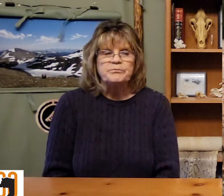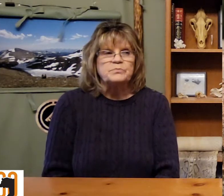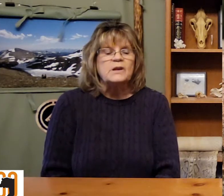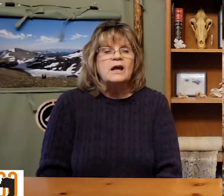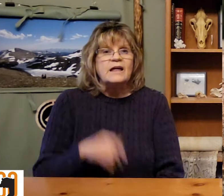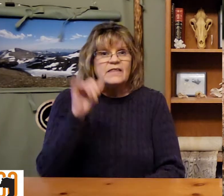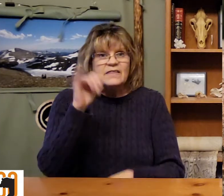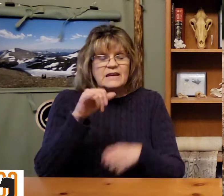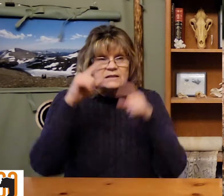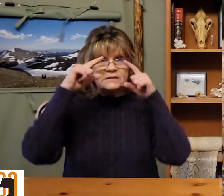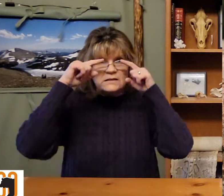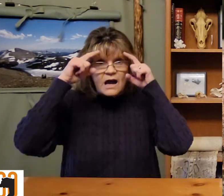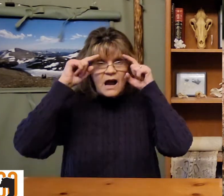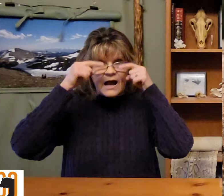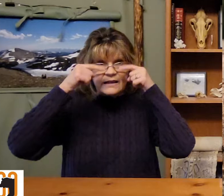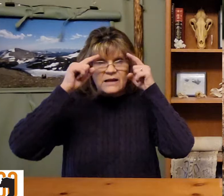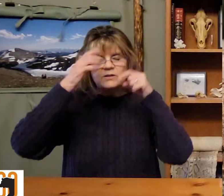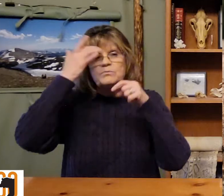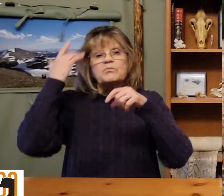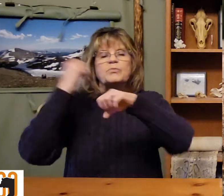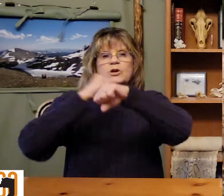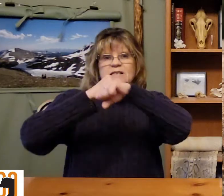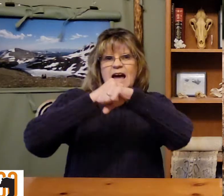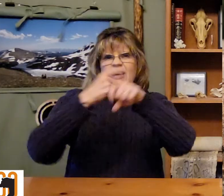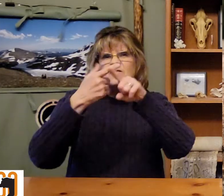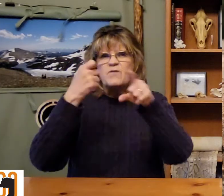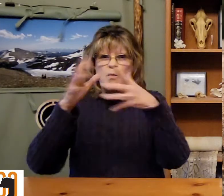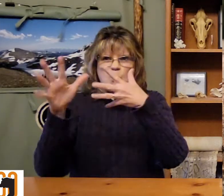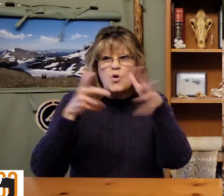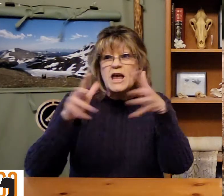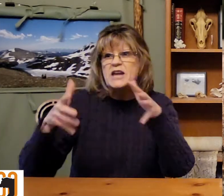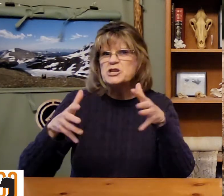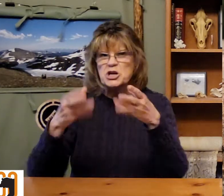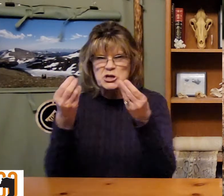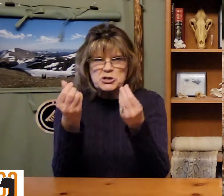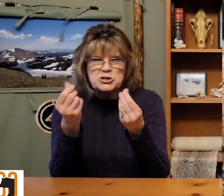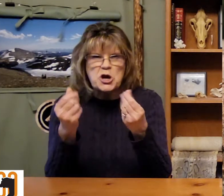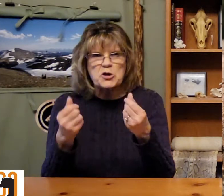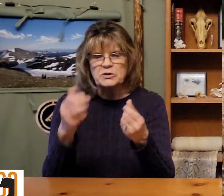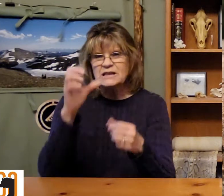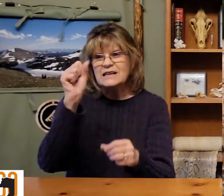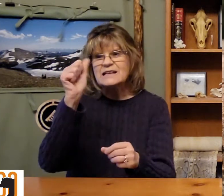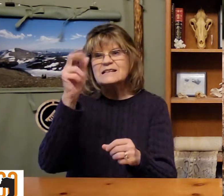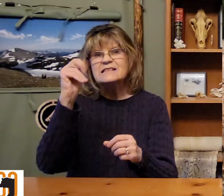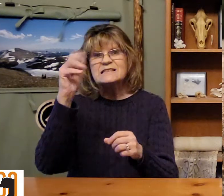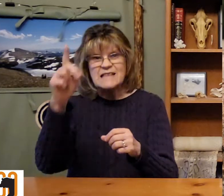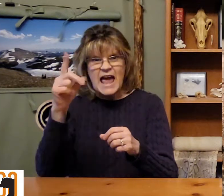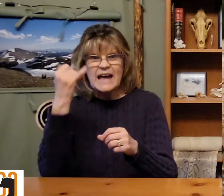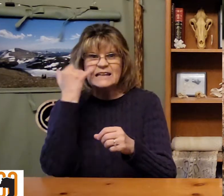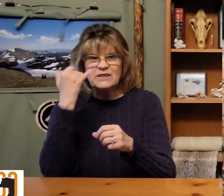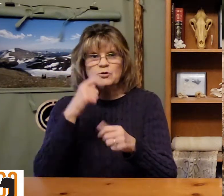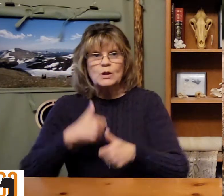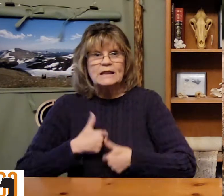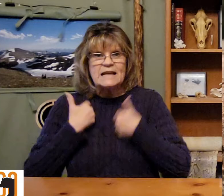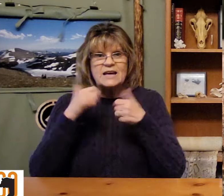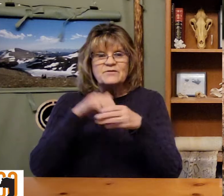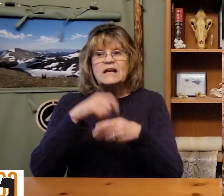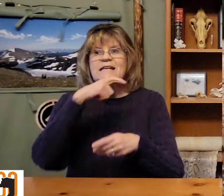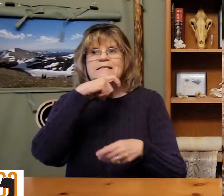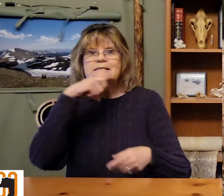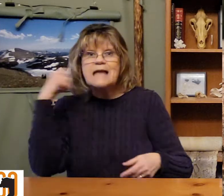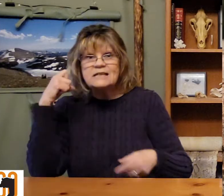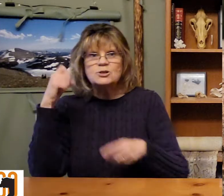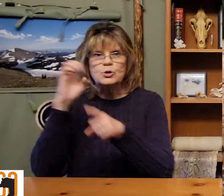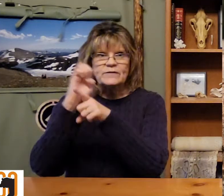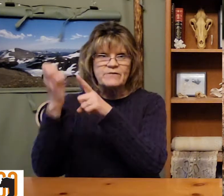These eyelids help protect her eyes from wind and dirt and sand as she's living in a desert environment.